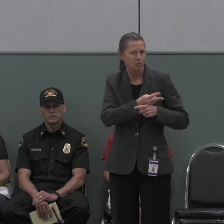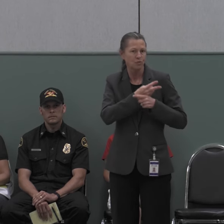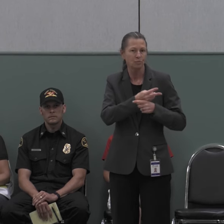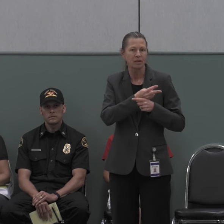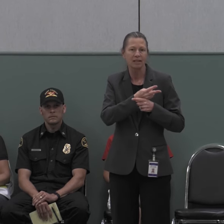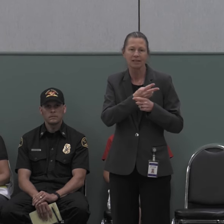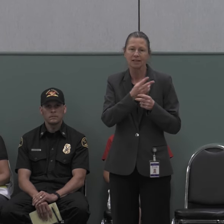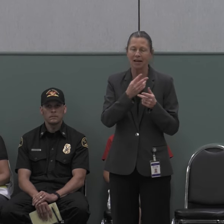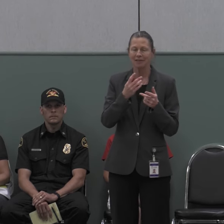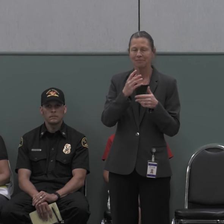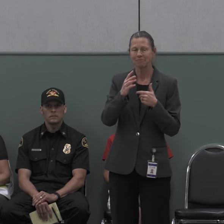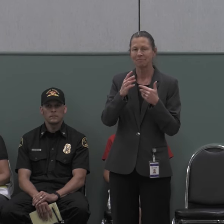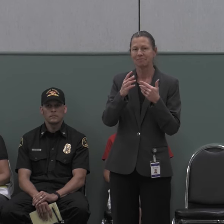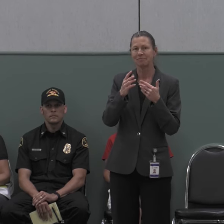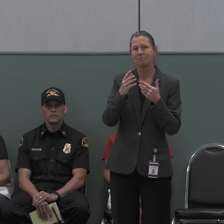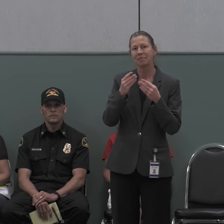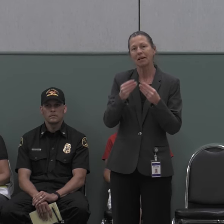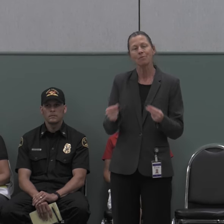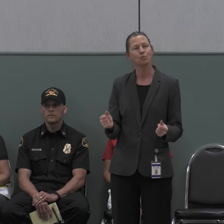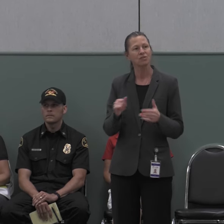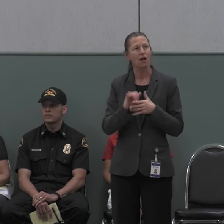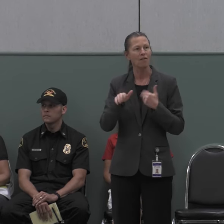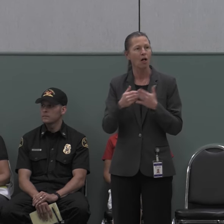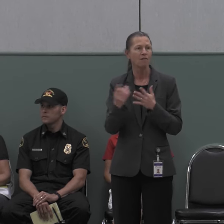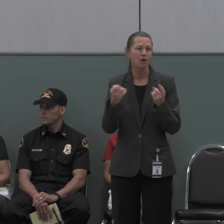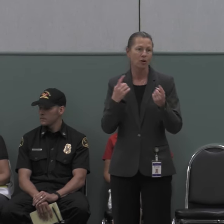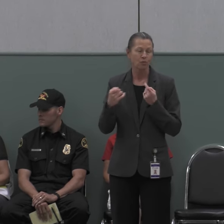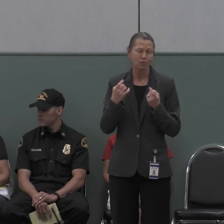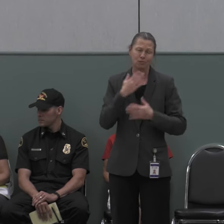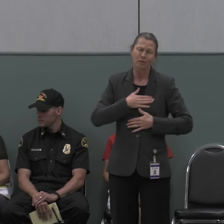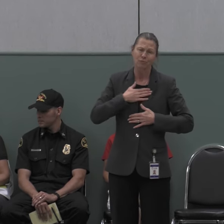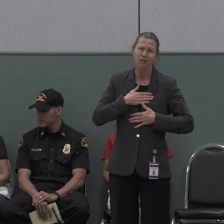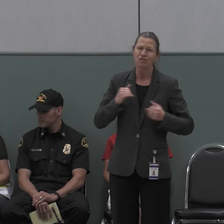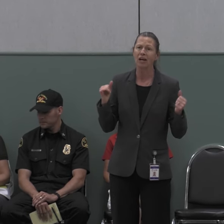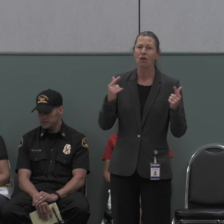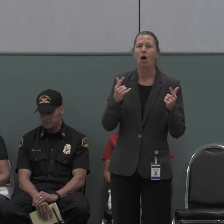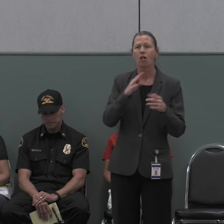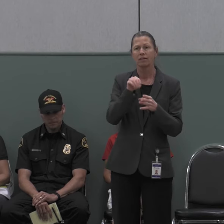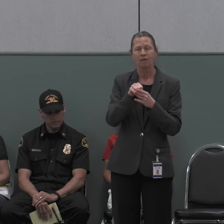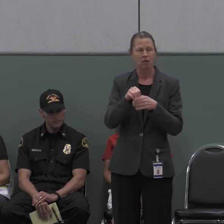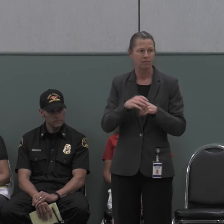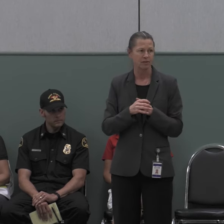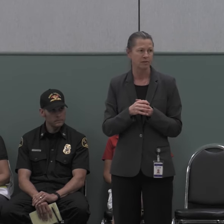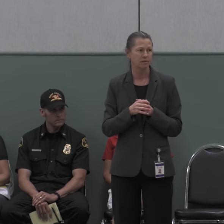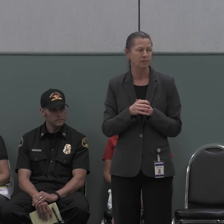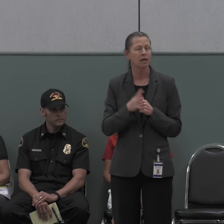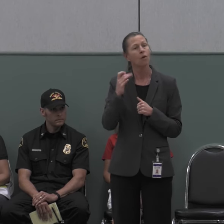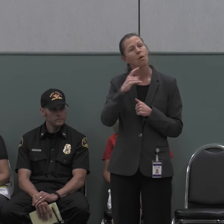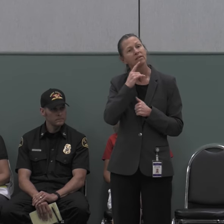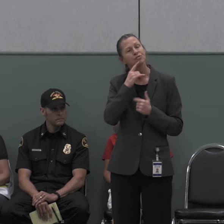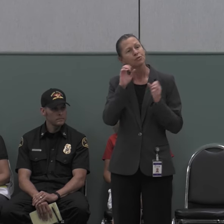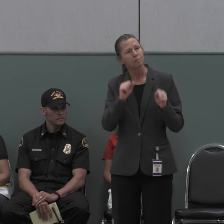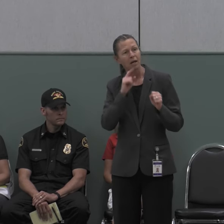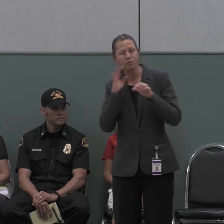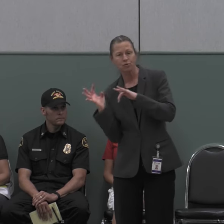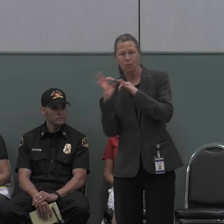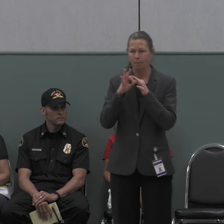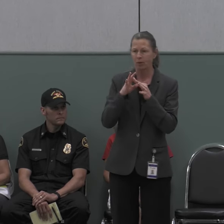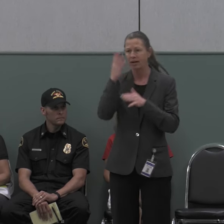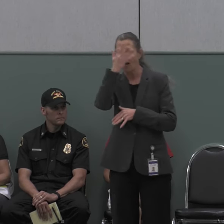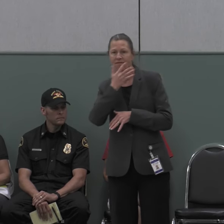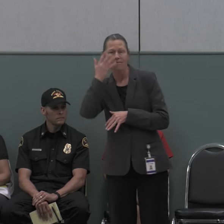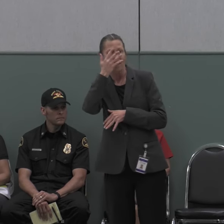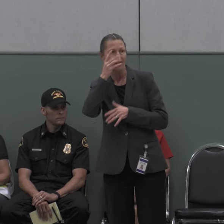we are very appreciative of all involved. I wanted you to put a face to a name so you know who to contact if